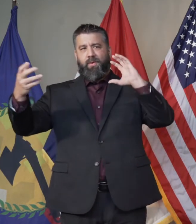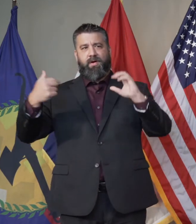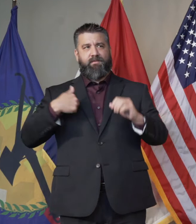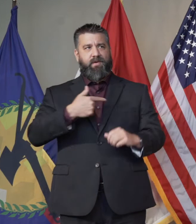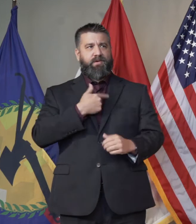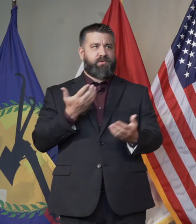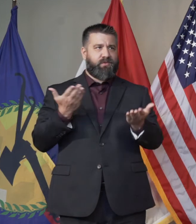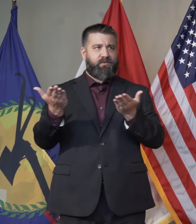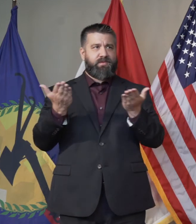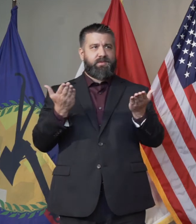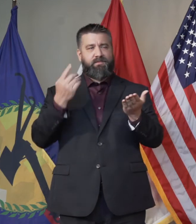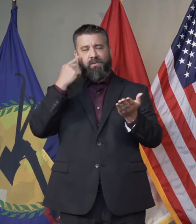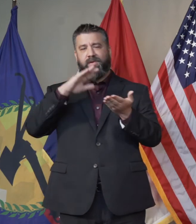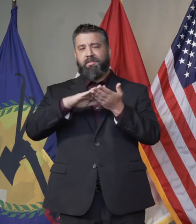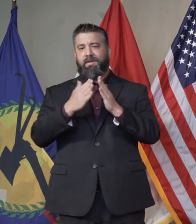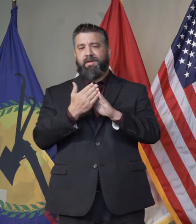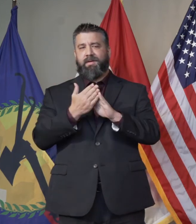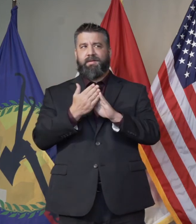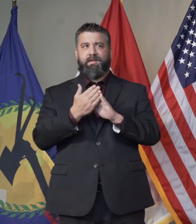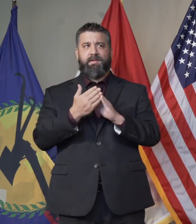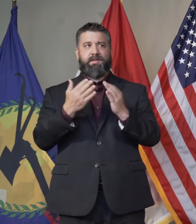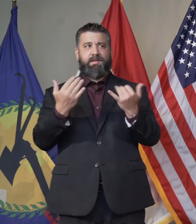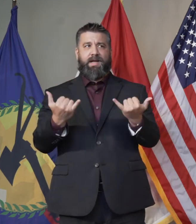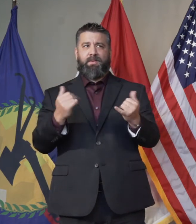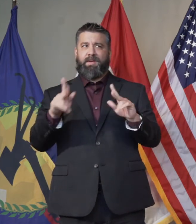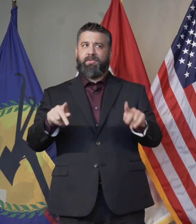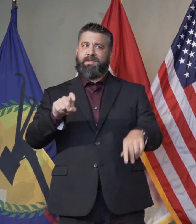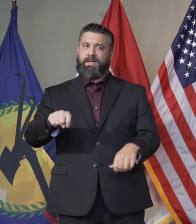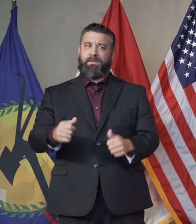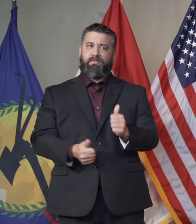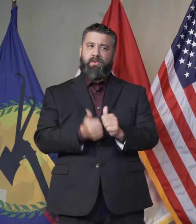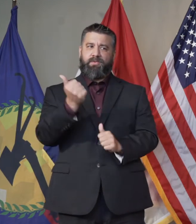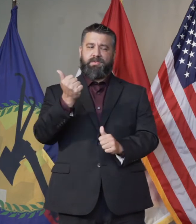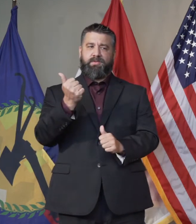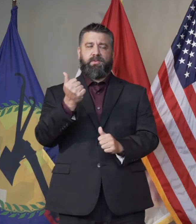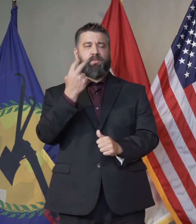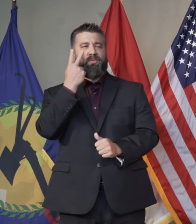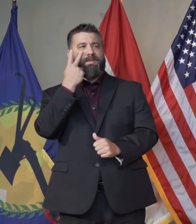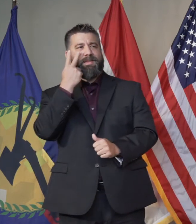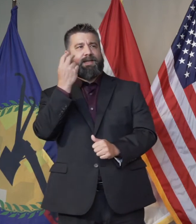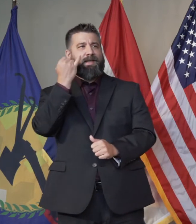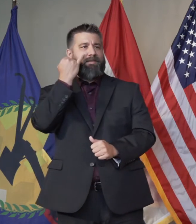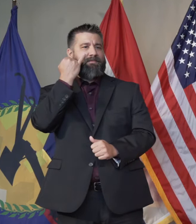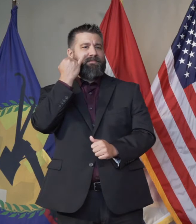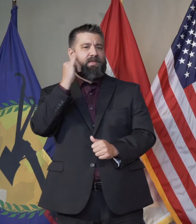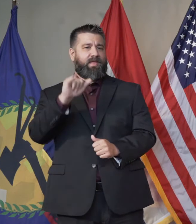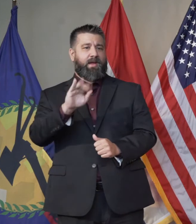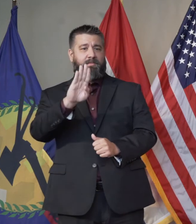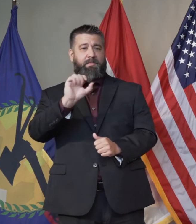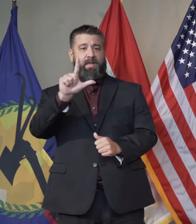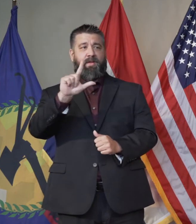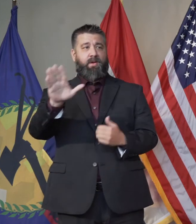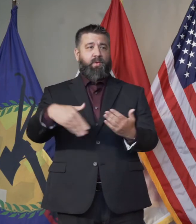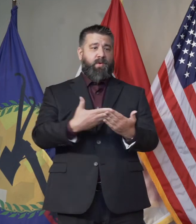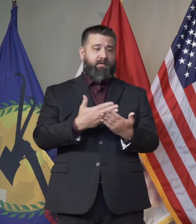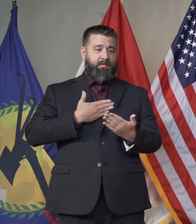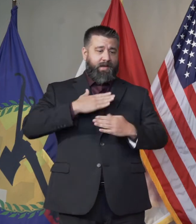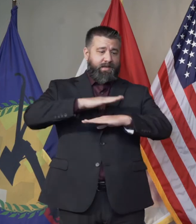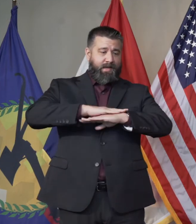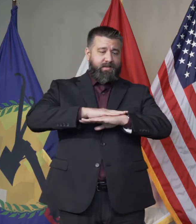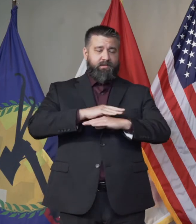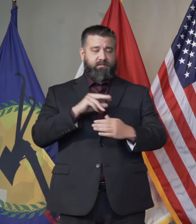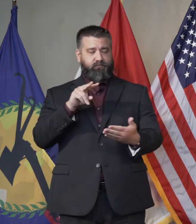services in our community at a time when people need it the most. And we'll see if that bill reaches my desk, then we'll deal with